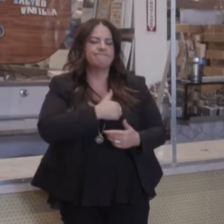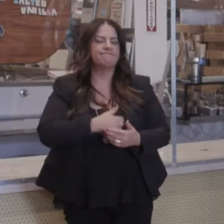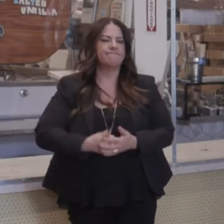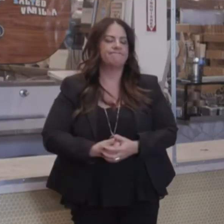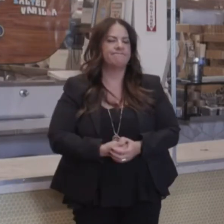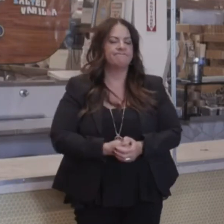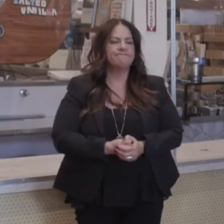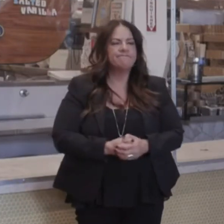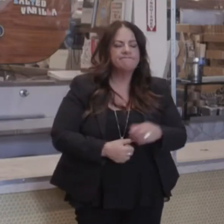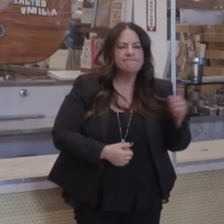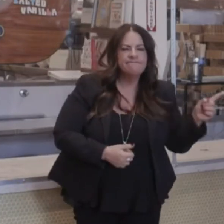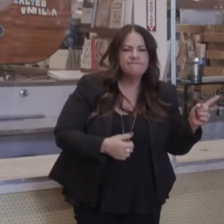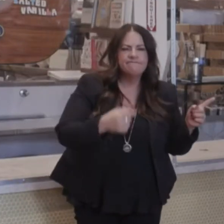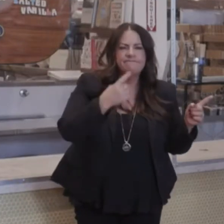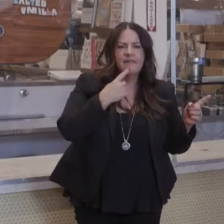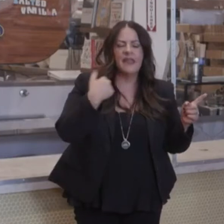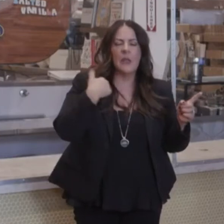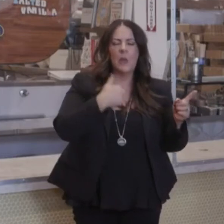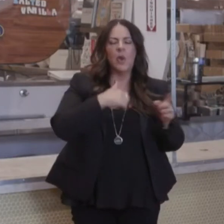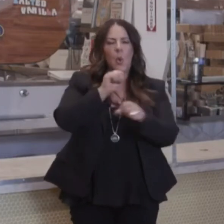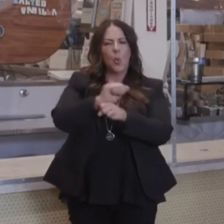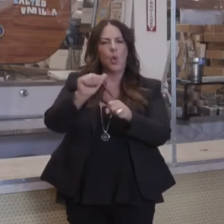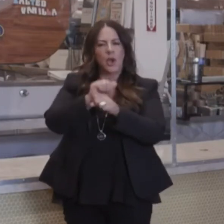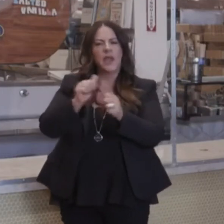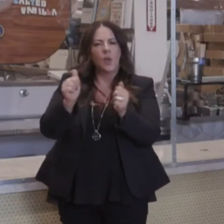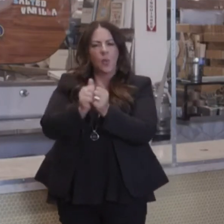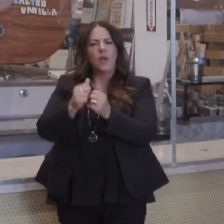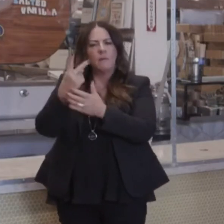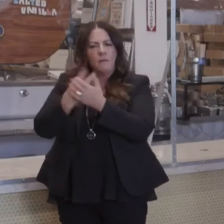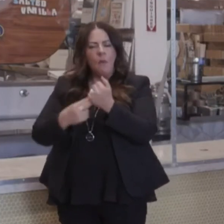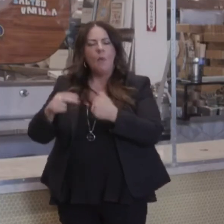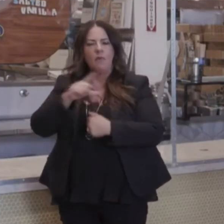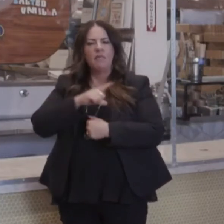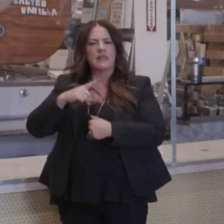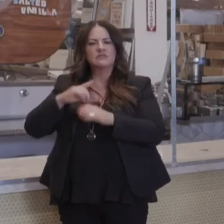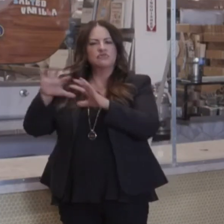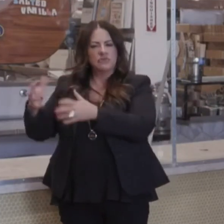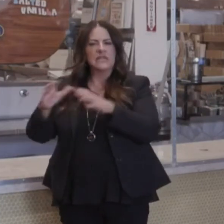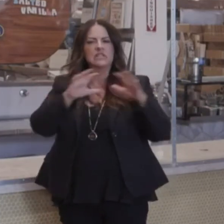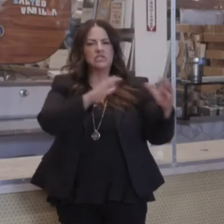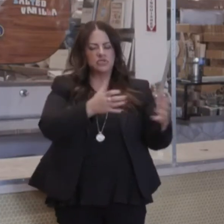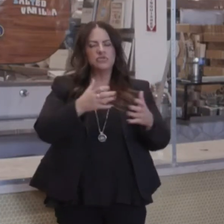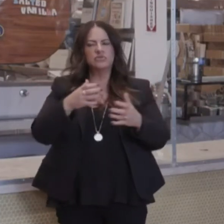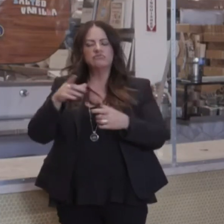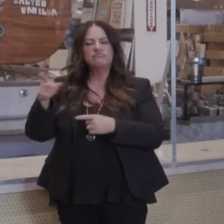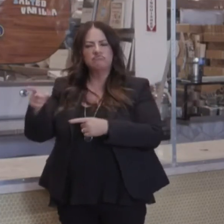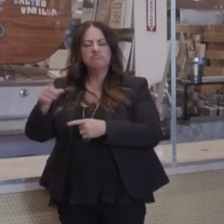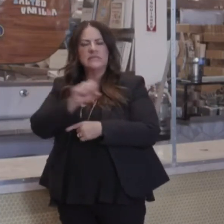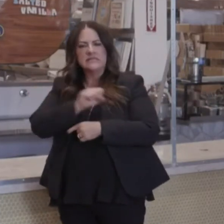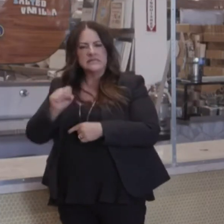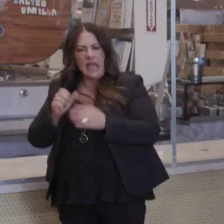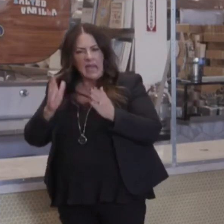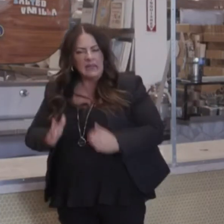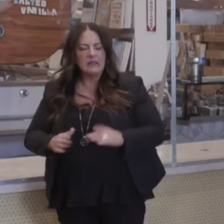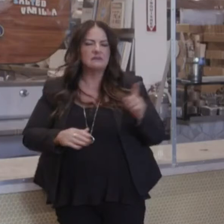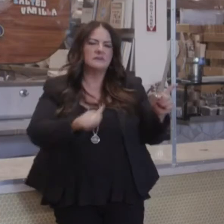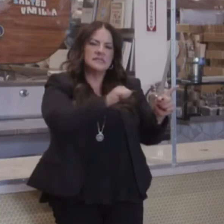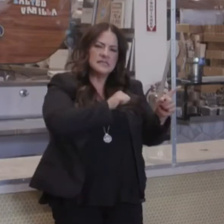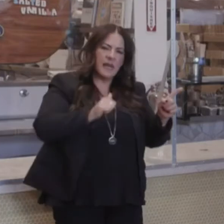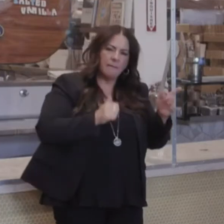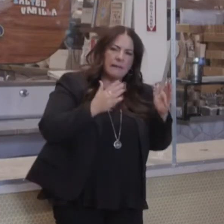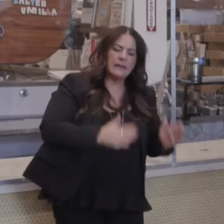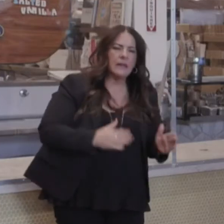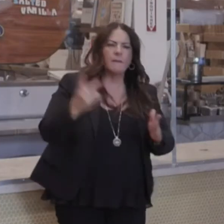far? Well, we're working on a deal with the legislature. I really am proud to be here with two legislative leaders that have really committed